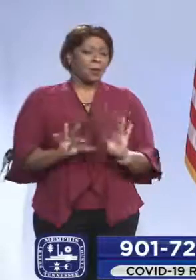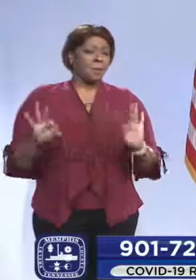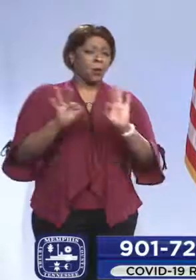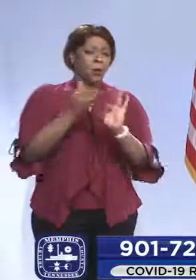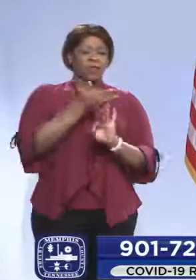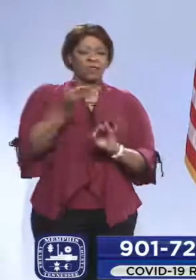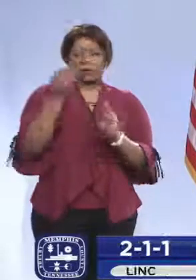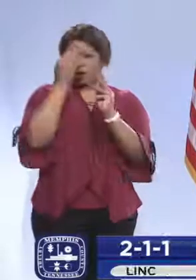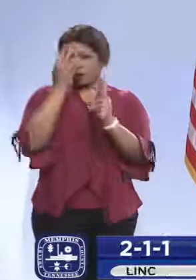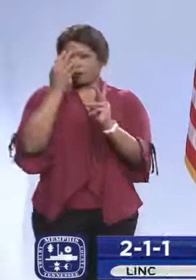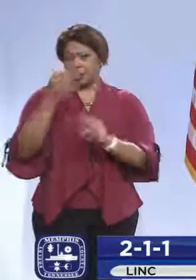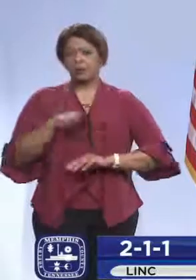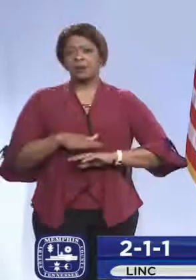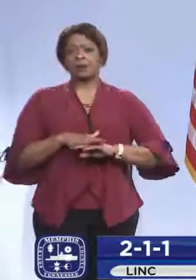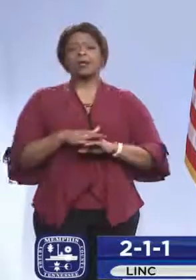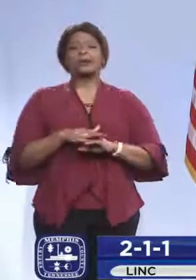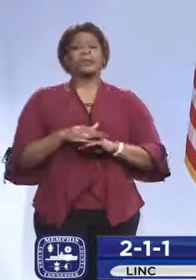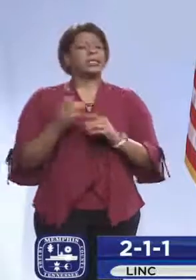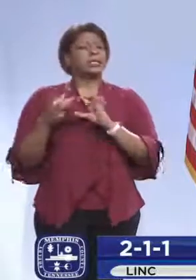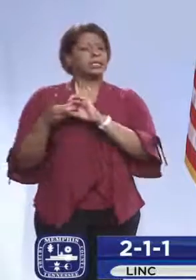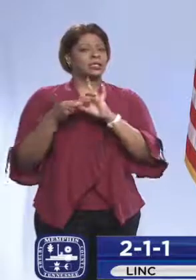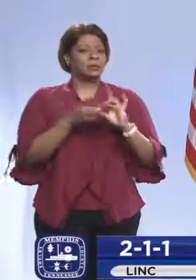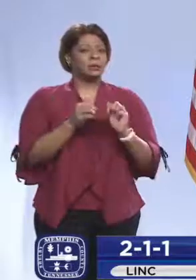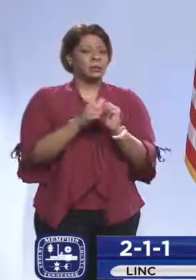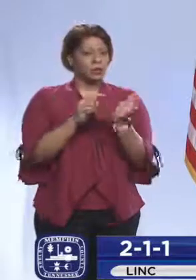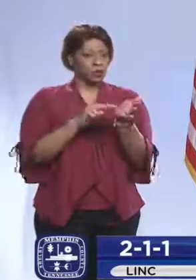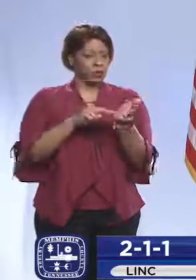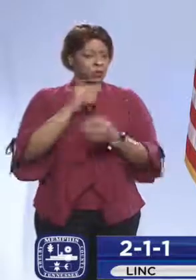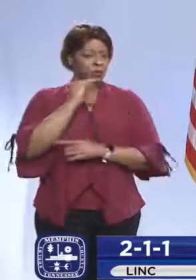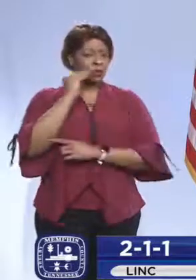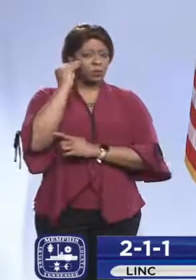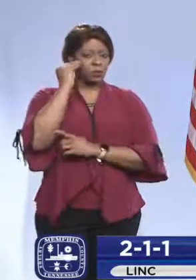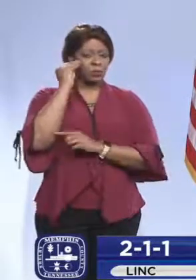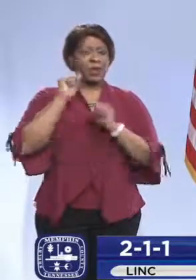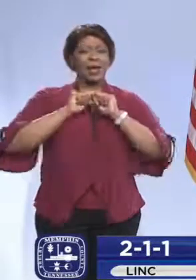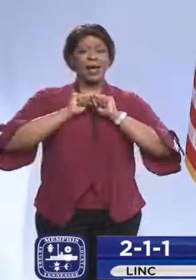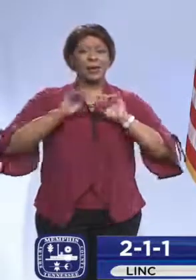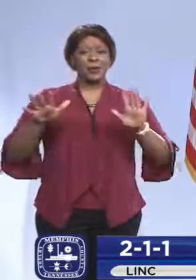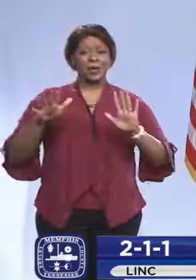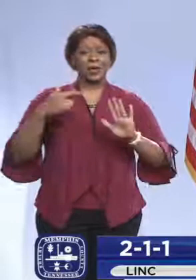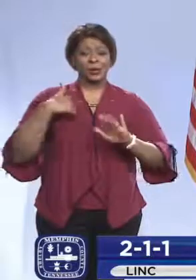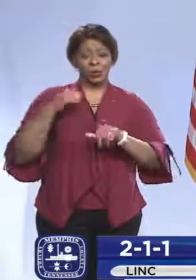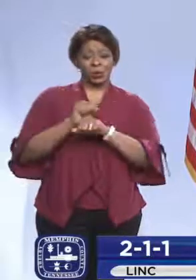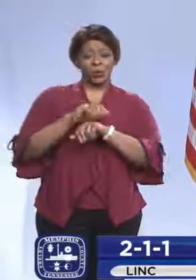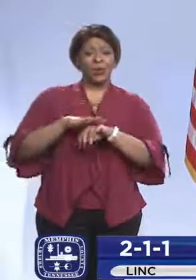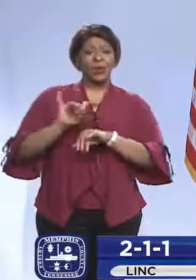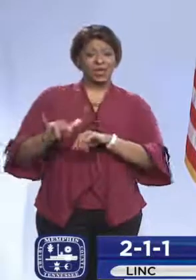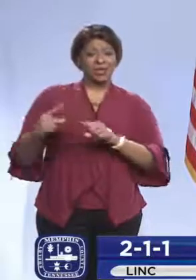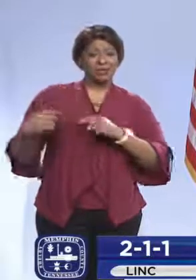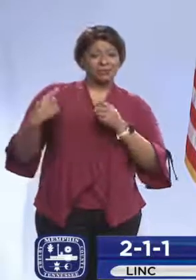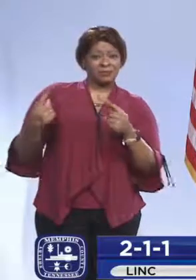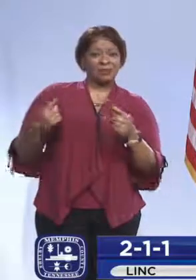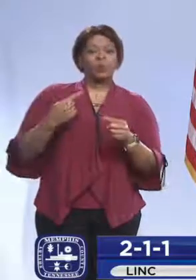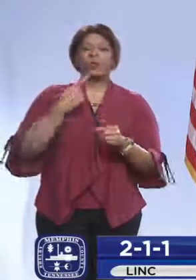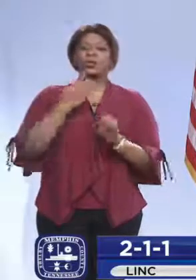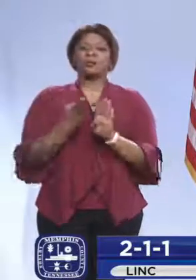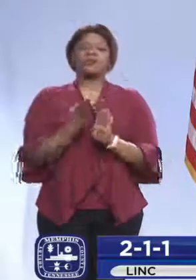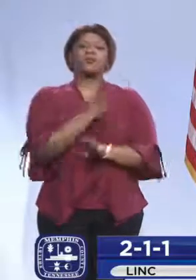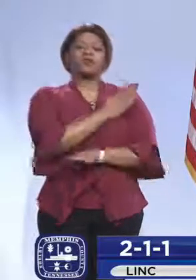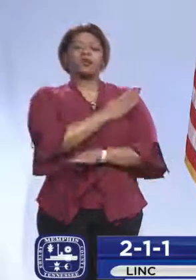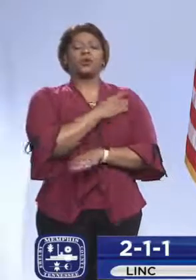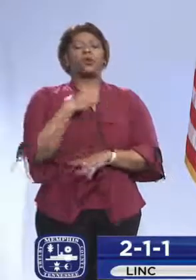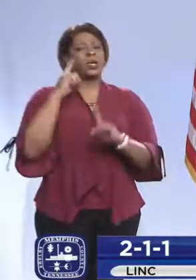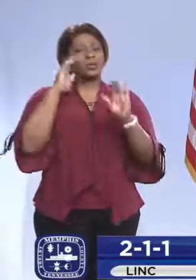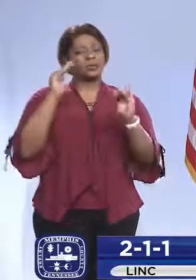give updates on have to do with the nursing home outbreaks that we've been working. As we said previously, we